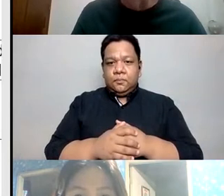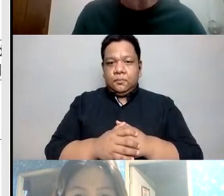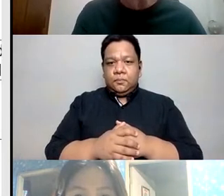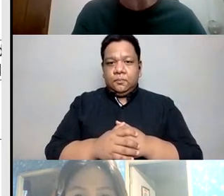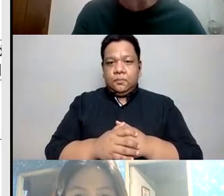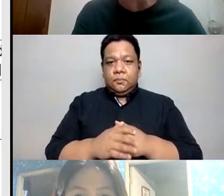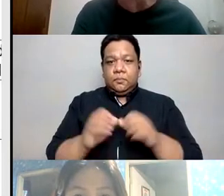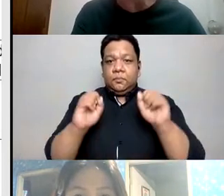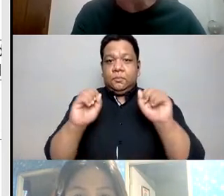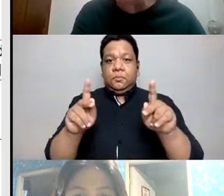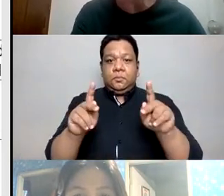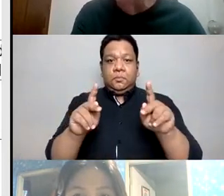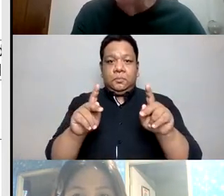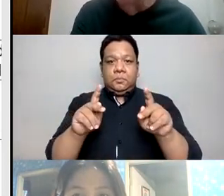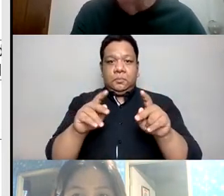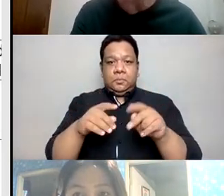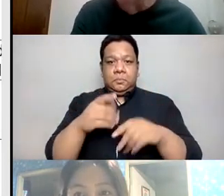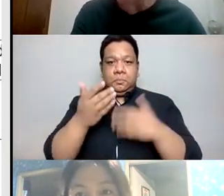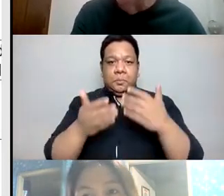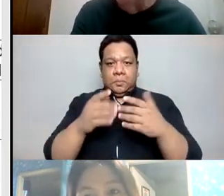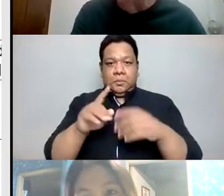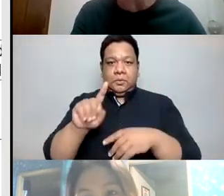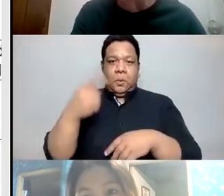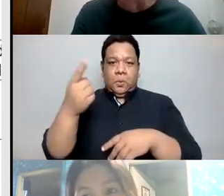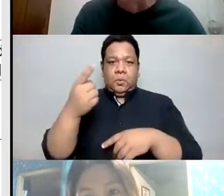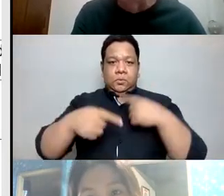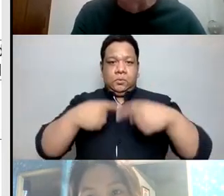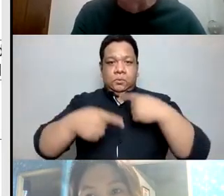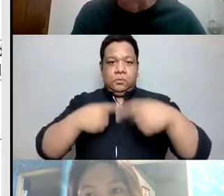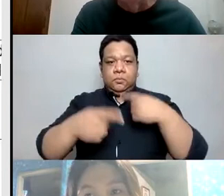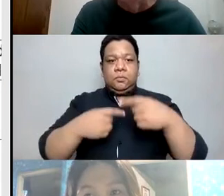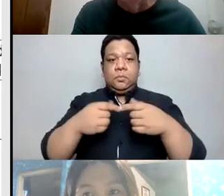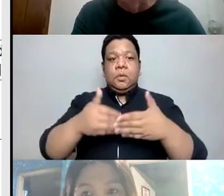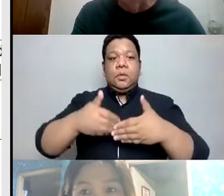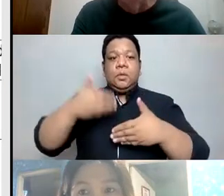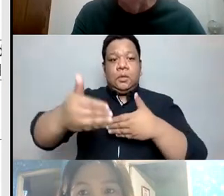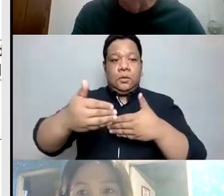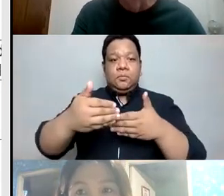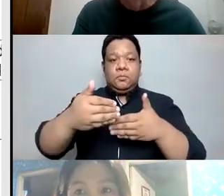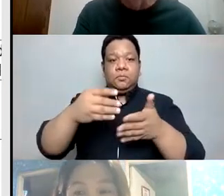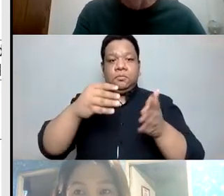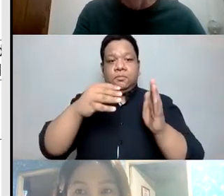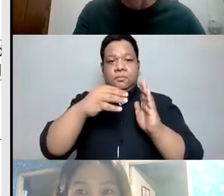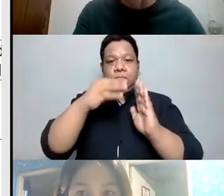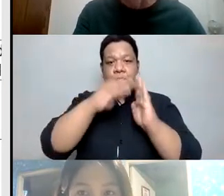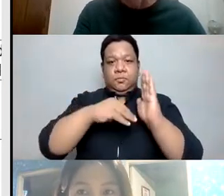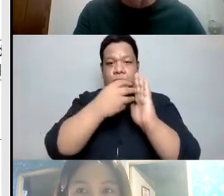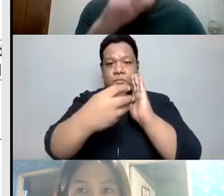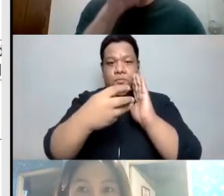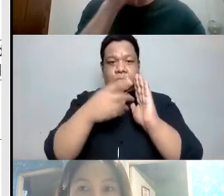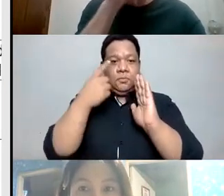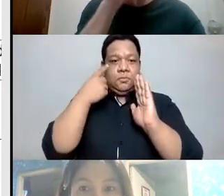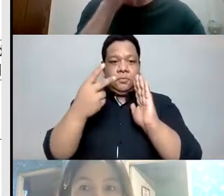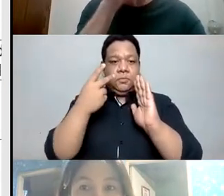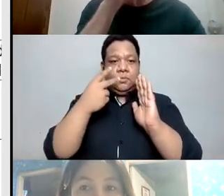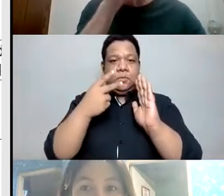Okay, so that should be the only sign. So our next chart should start with each star